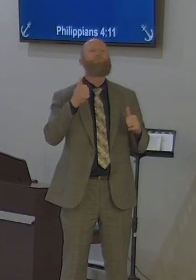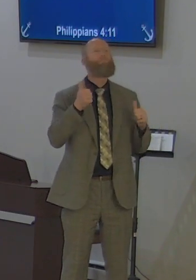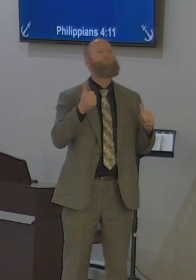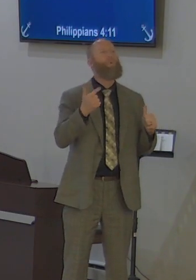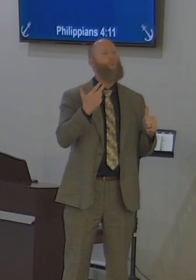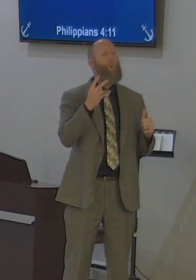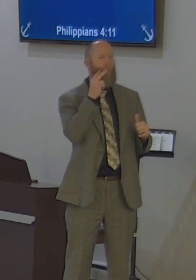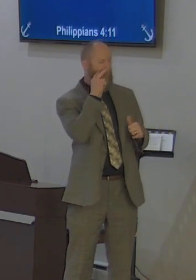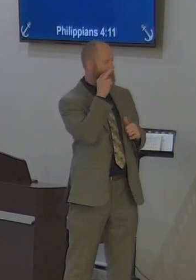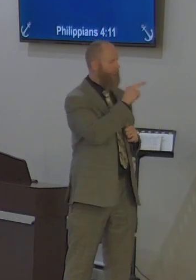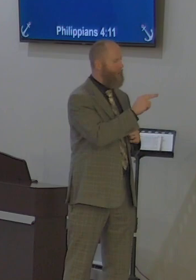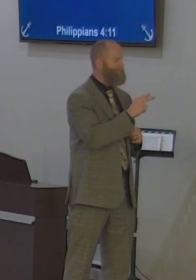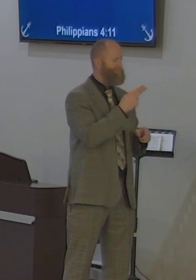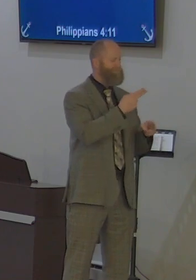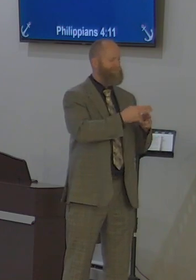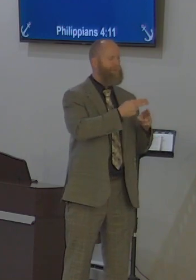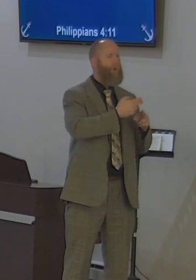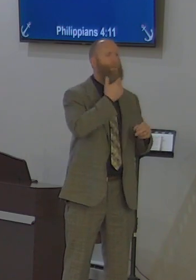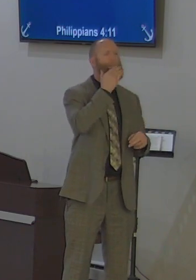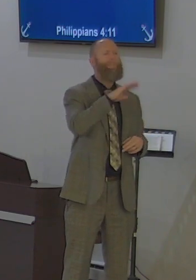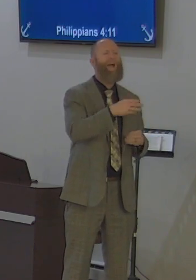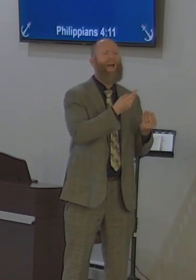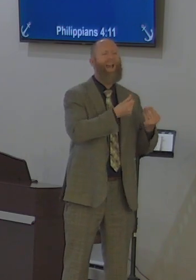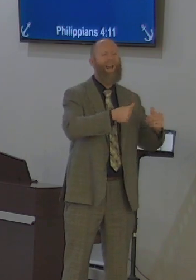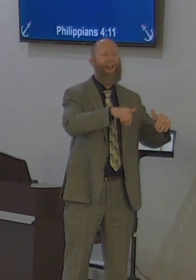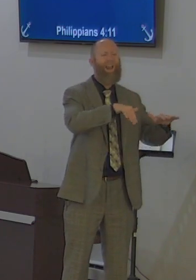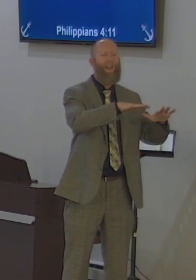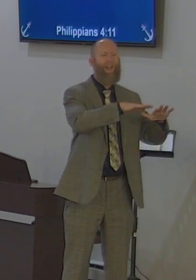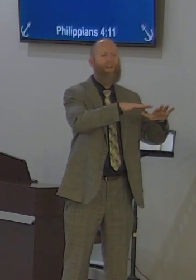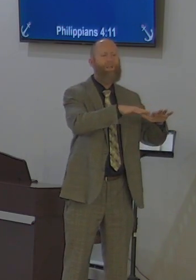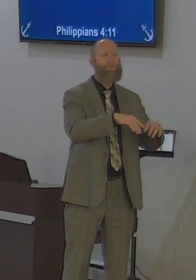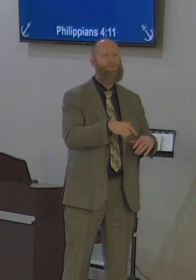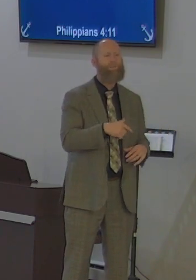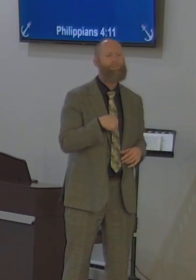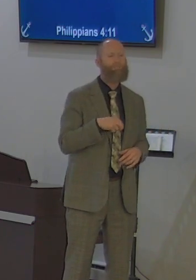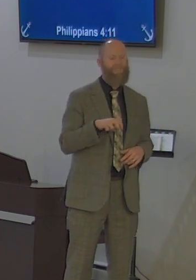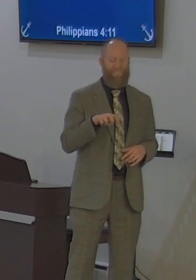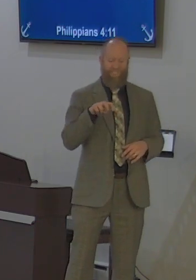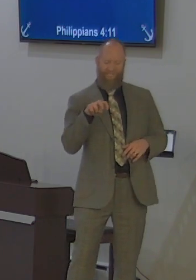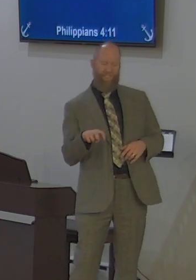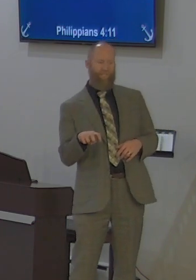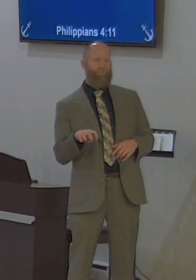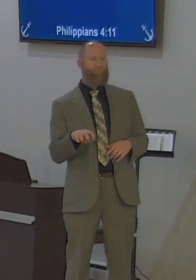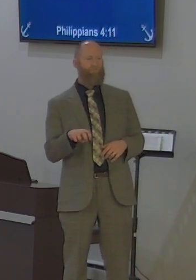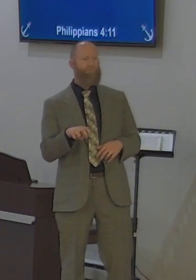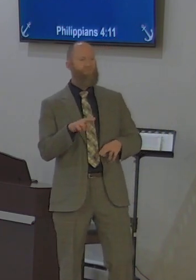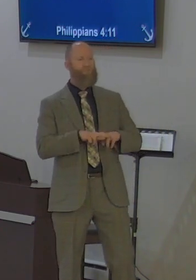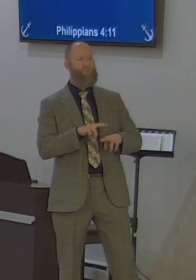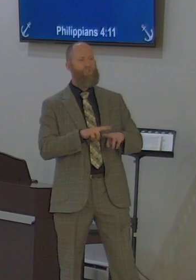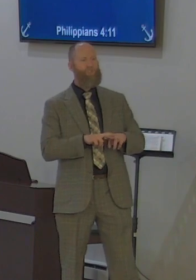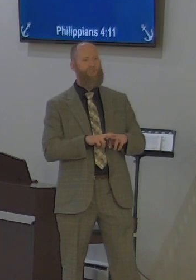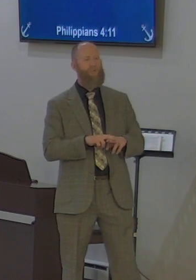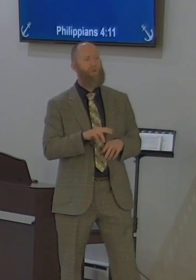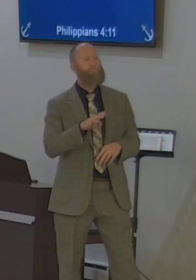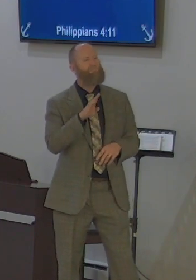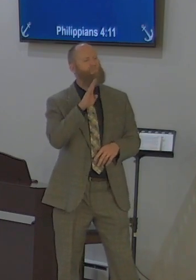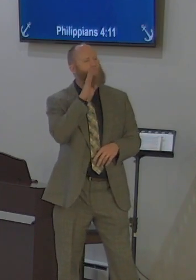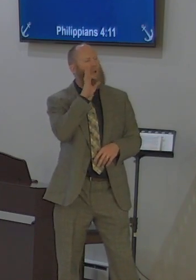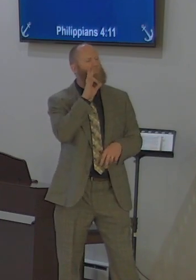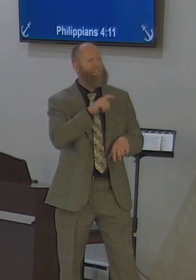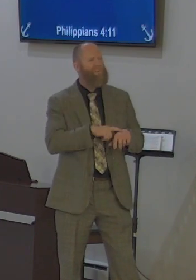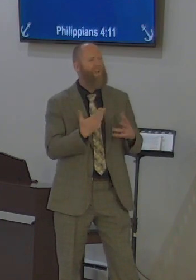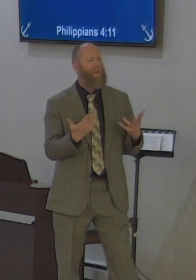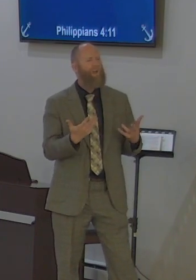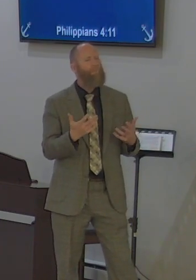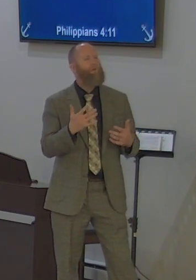that in the morning. I'm sitting in the back of the trailer in my recliner, my phone rings. And it's, you know, breakfast time or so.